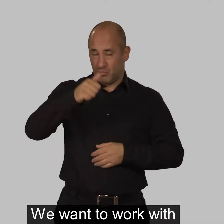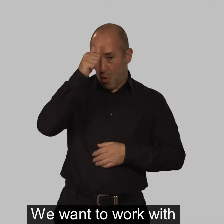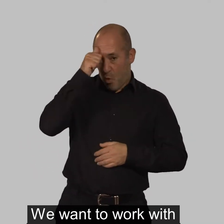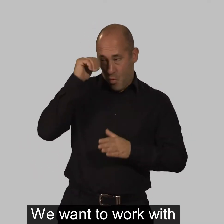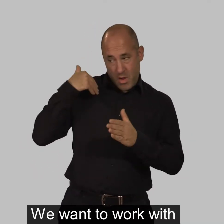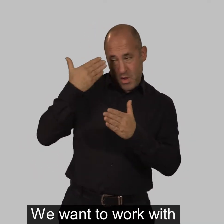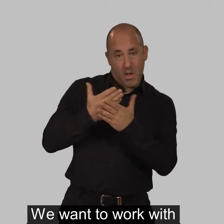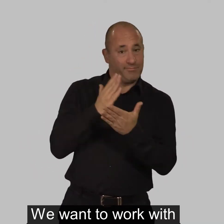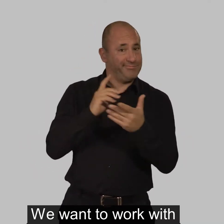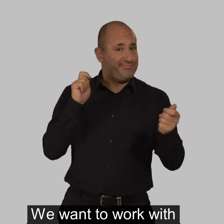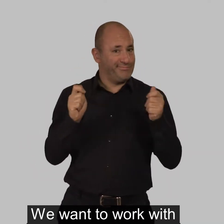We know that things are changing.